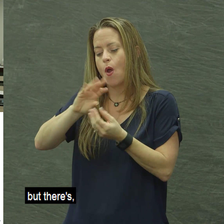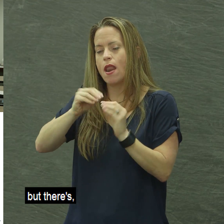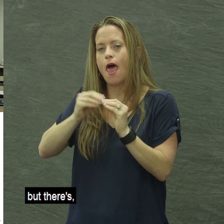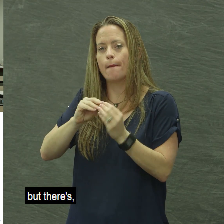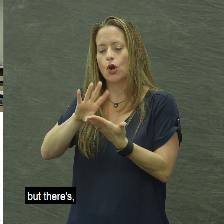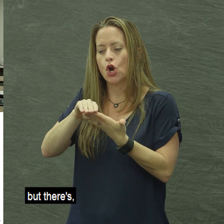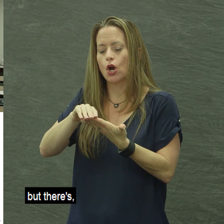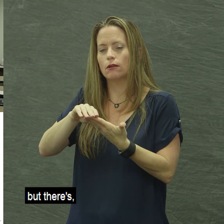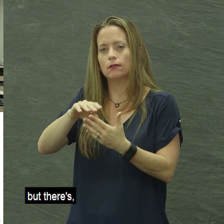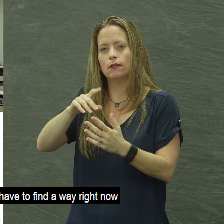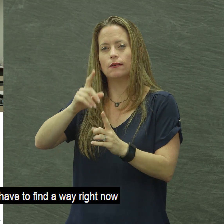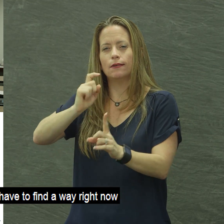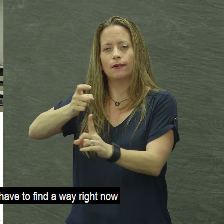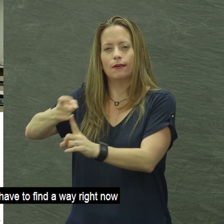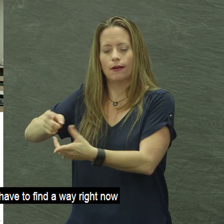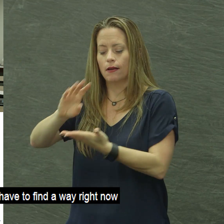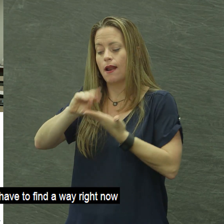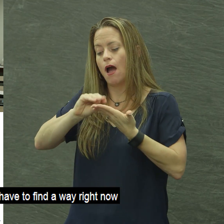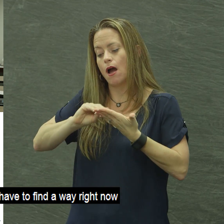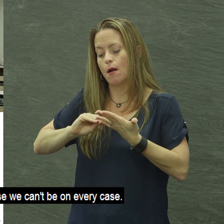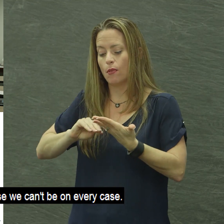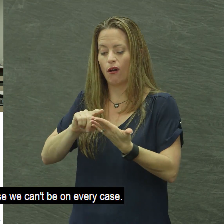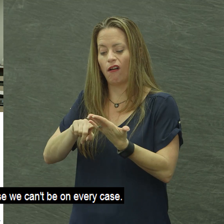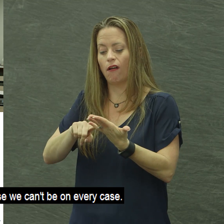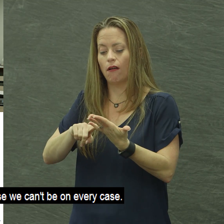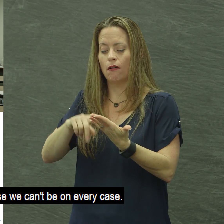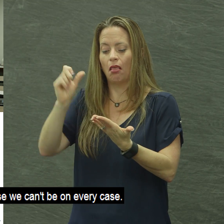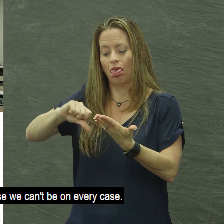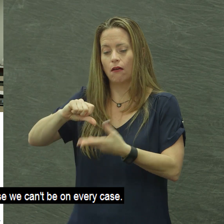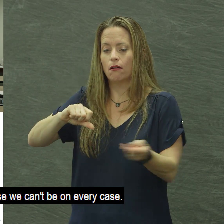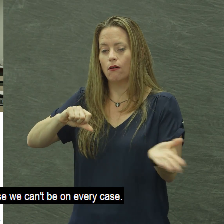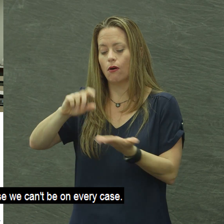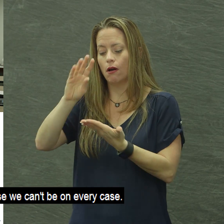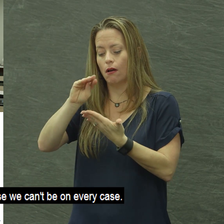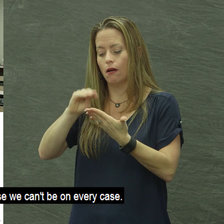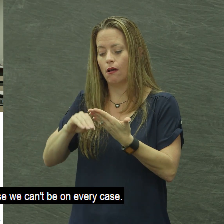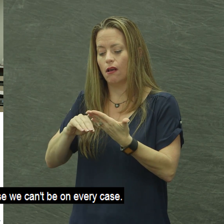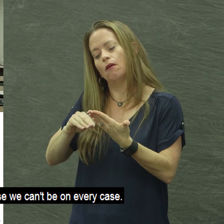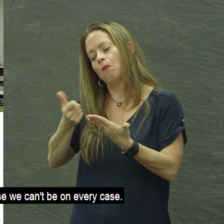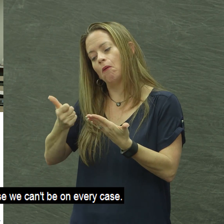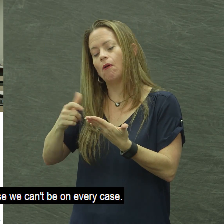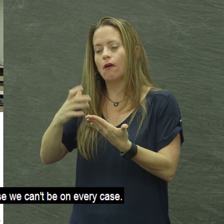but we have to find a way right now because we can't be on every case.